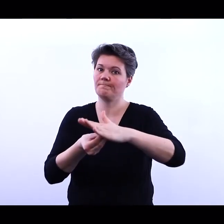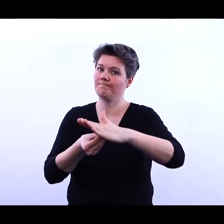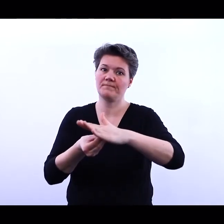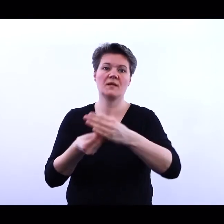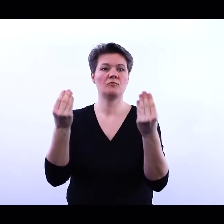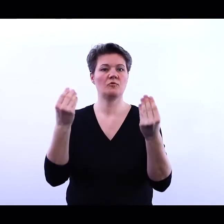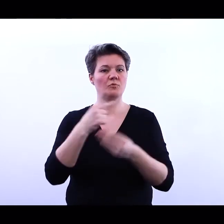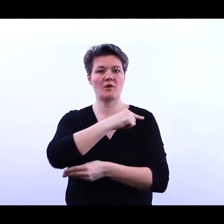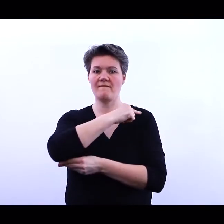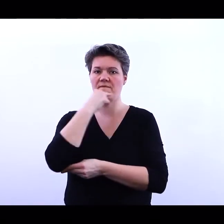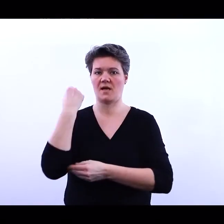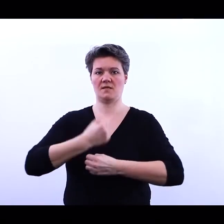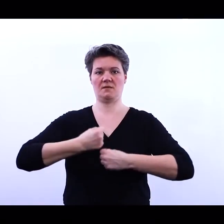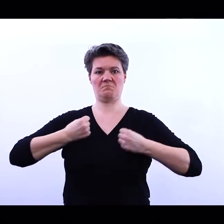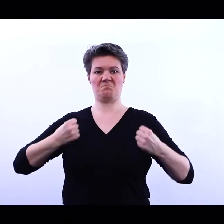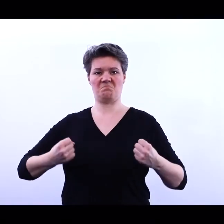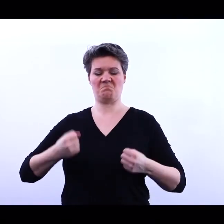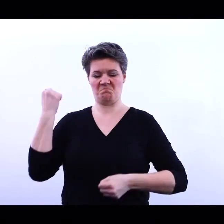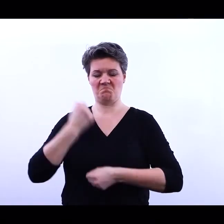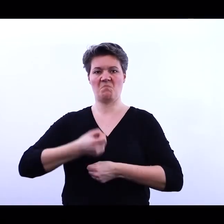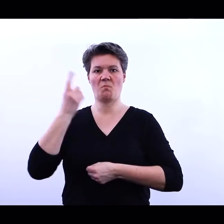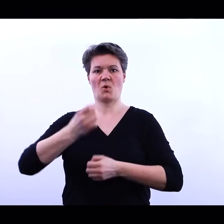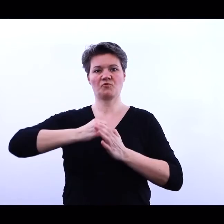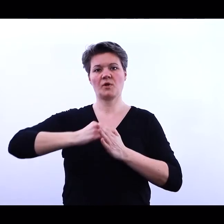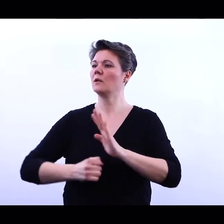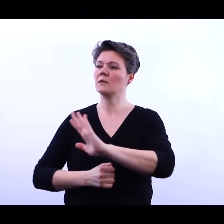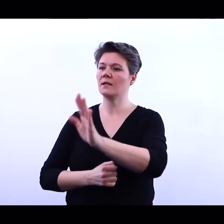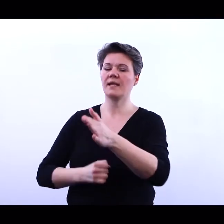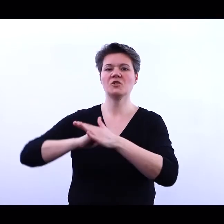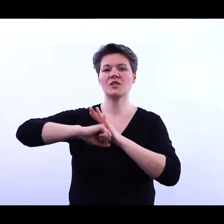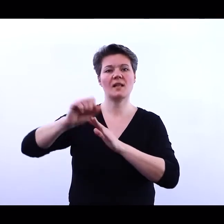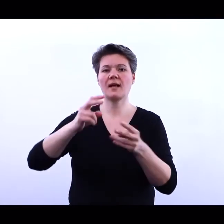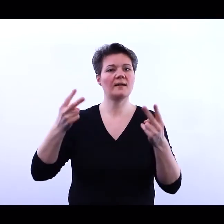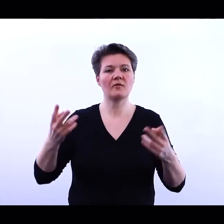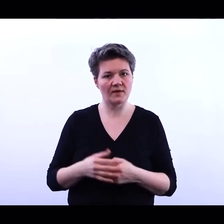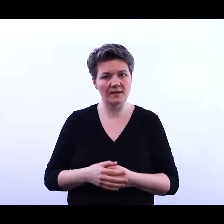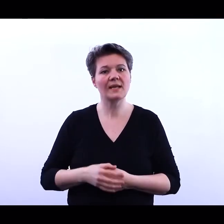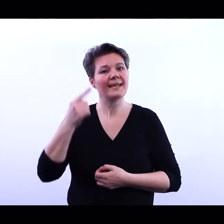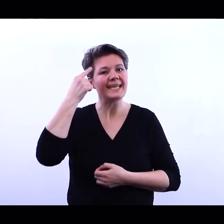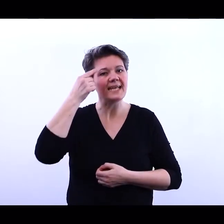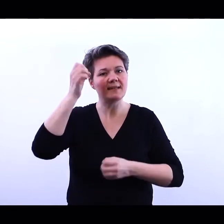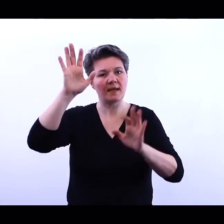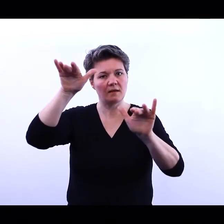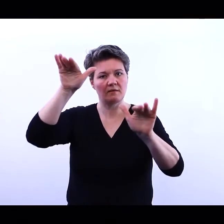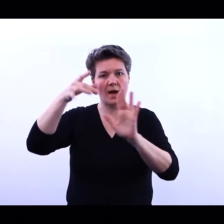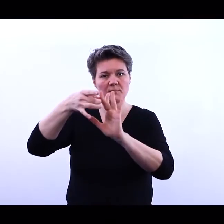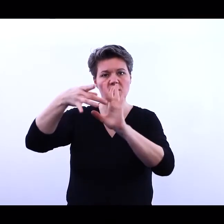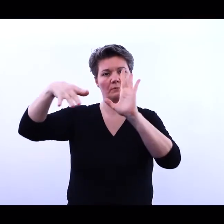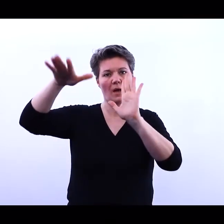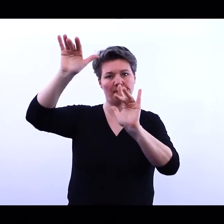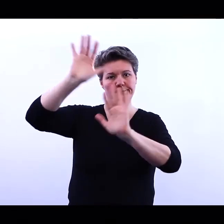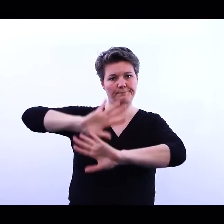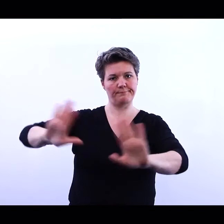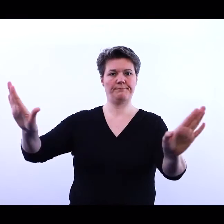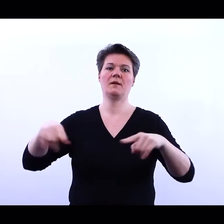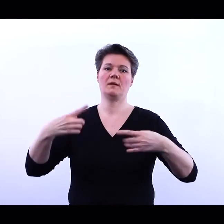dominant thinking. Things don't have to be fast to be good. And letting go of that is really part of all this work.